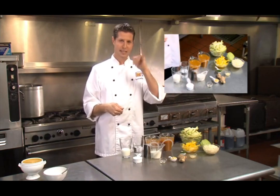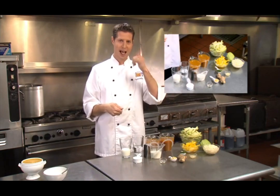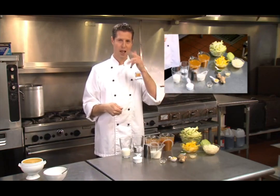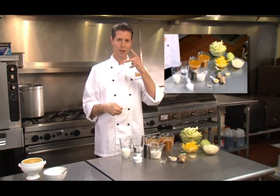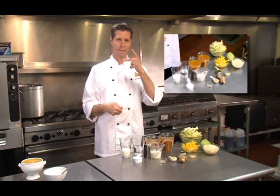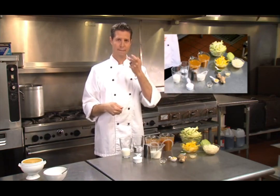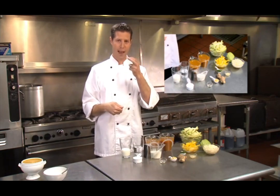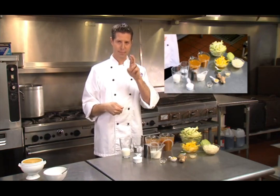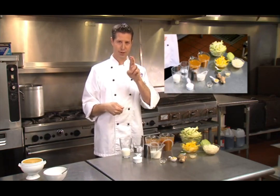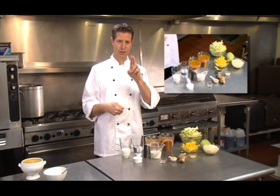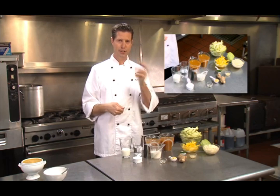yellow pepper,